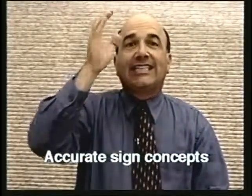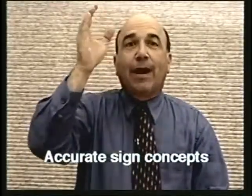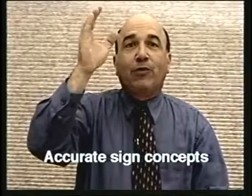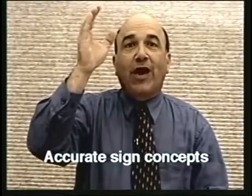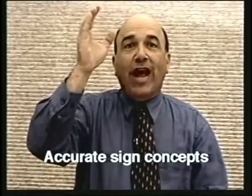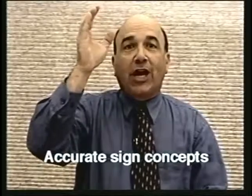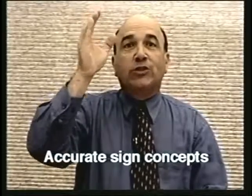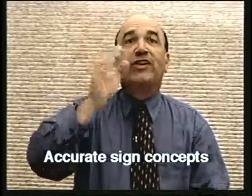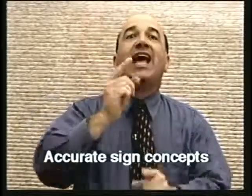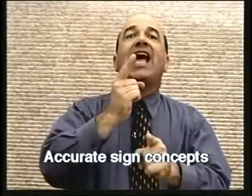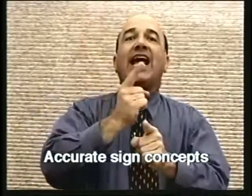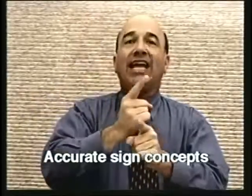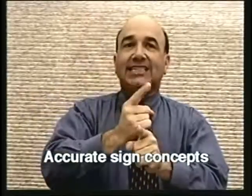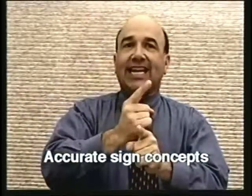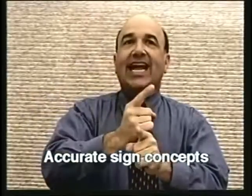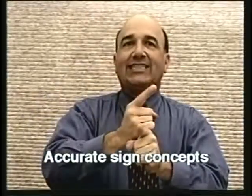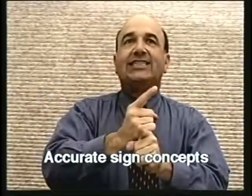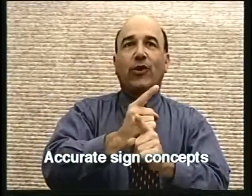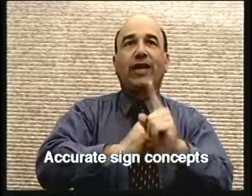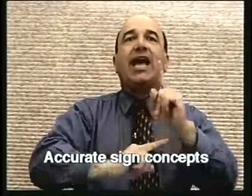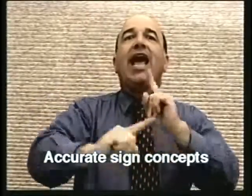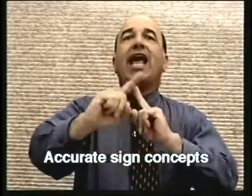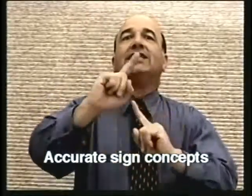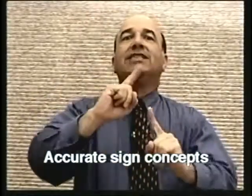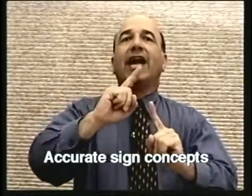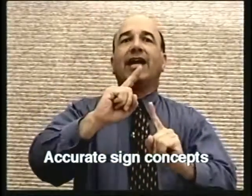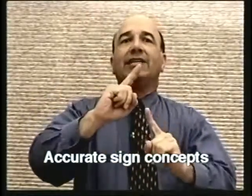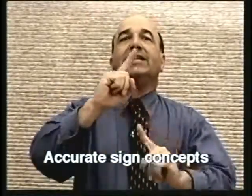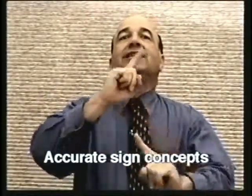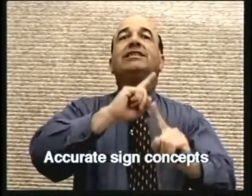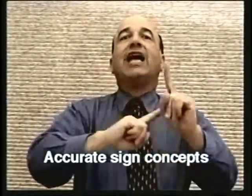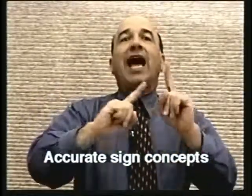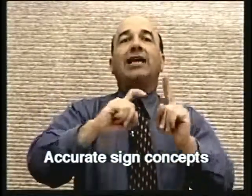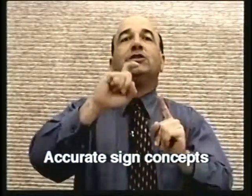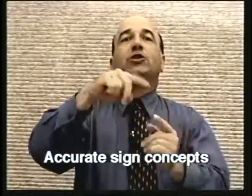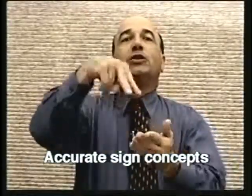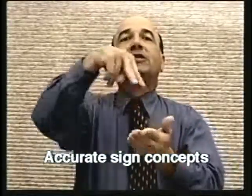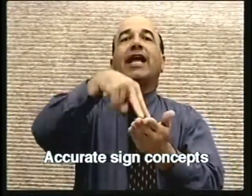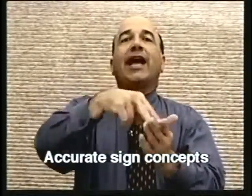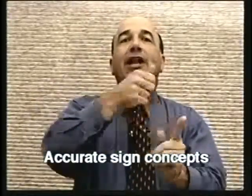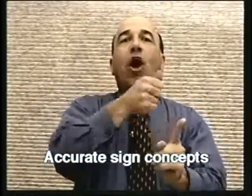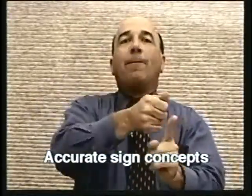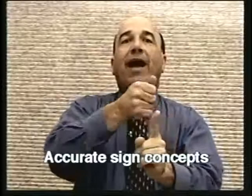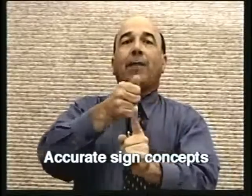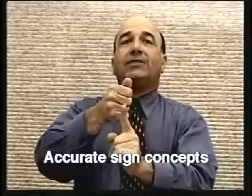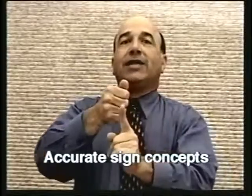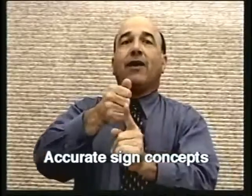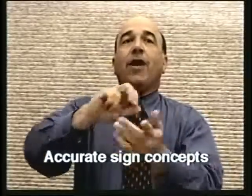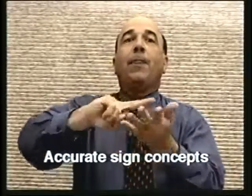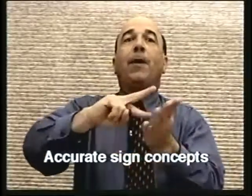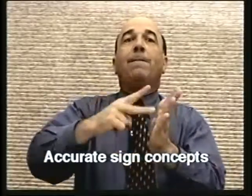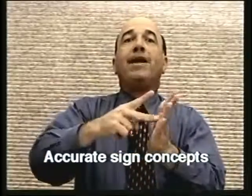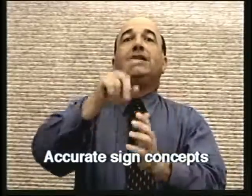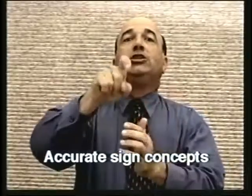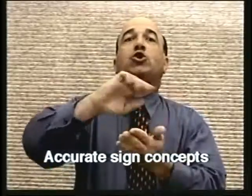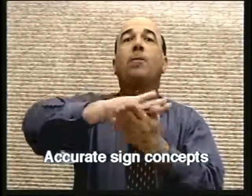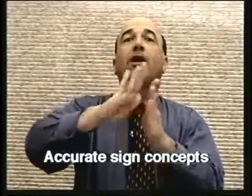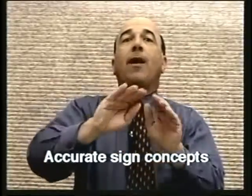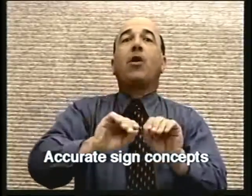Conceptual accuracy is necessary in sign. Signs should stand up by themselves, but meaning should become